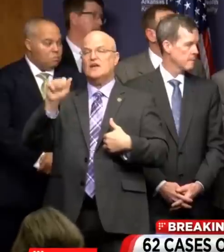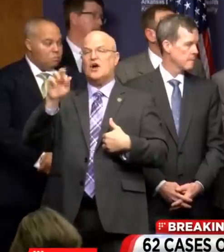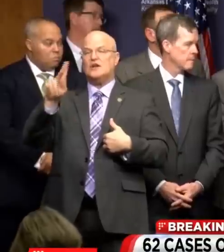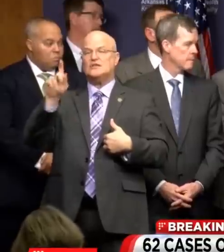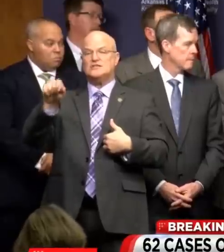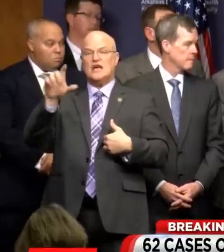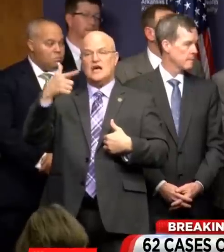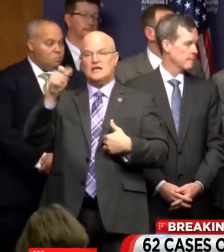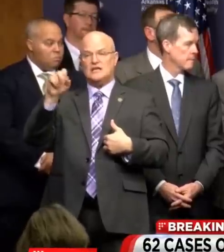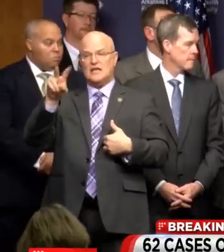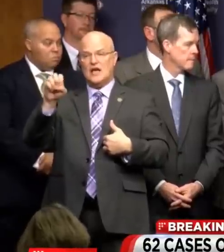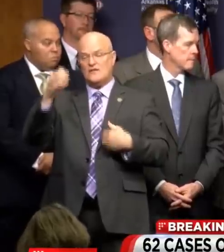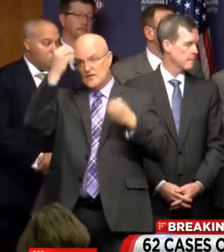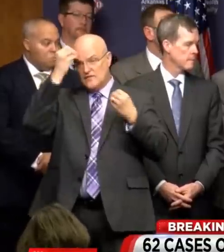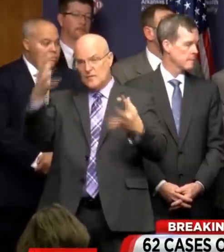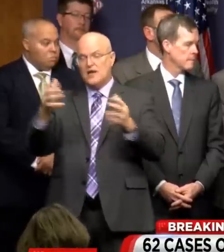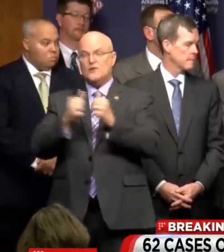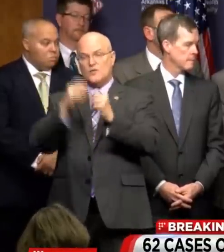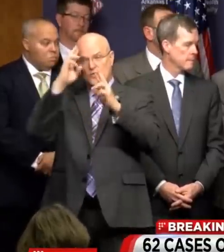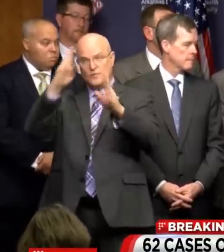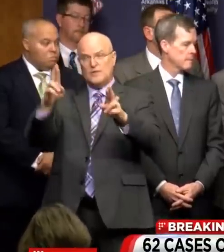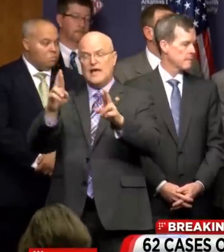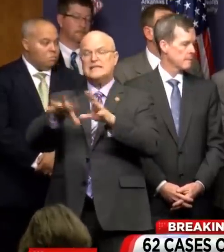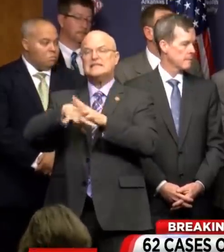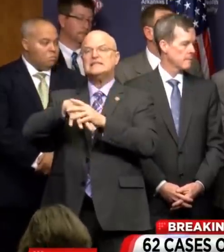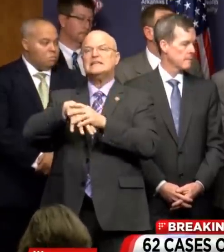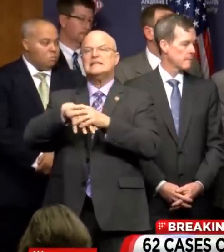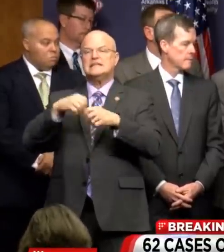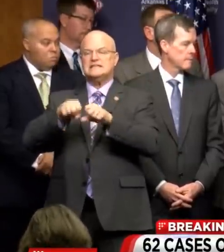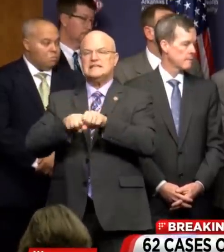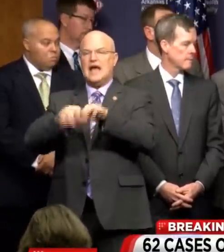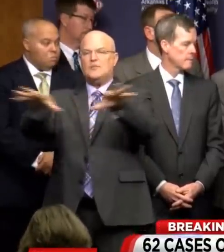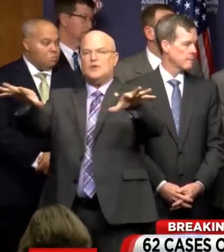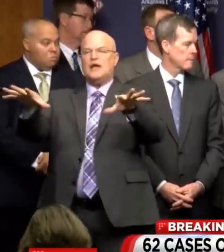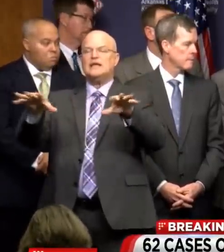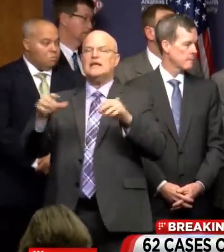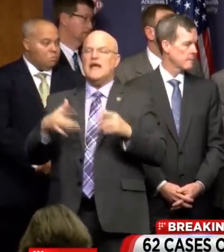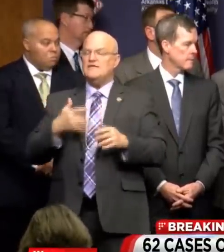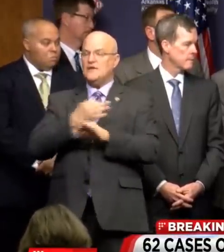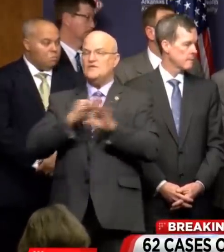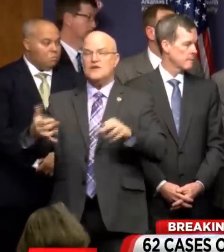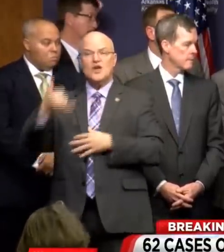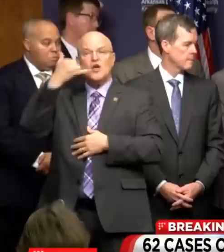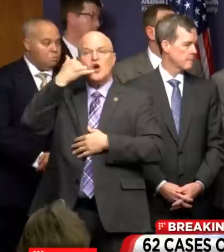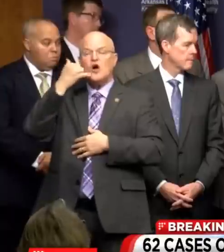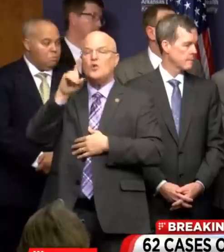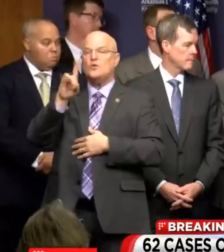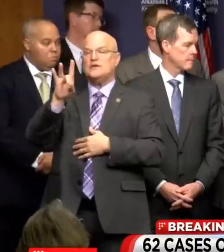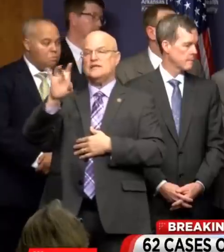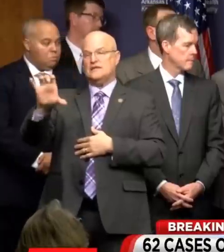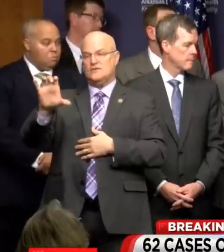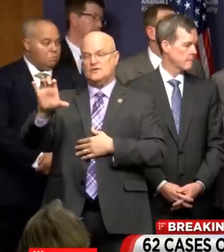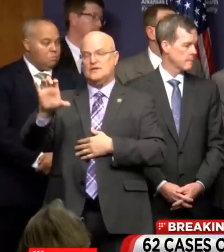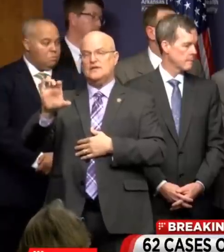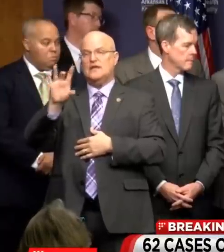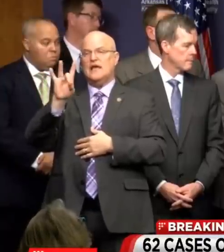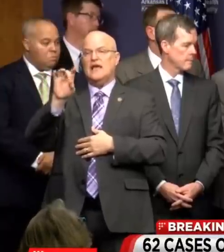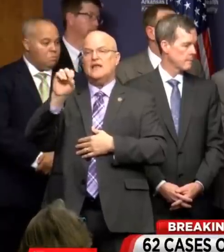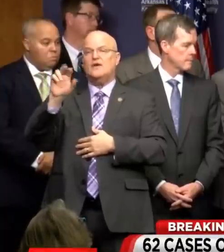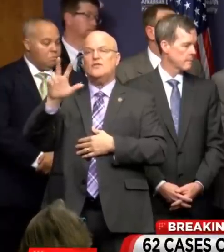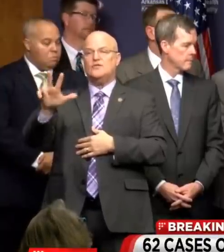www.healthy.arkansas.gov for information with respect to the outbreak, as well as feel free to call the call center at